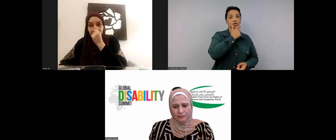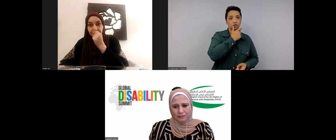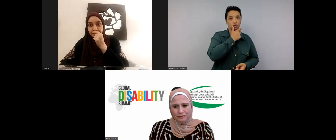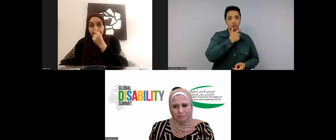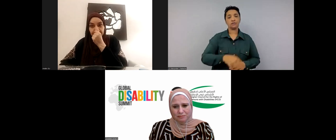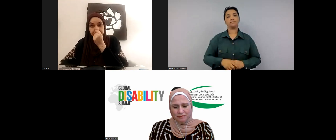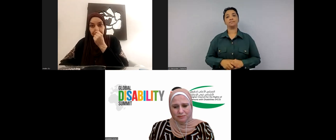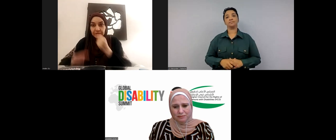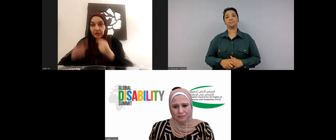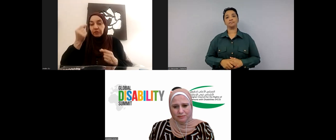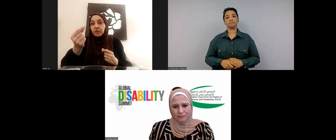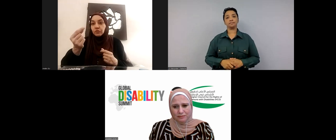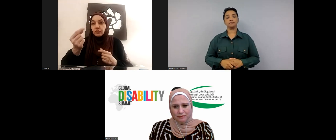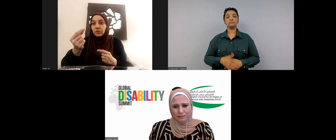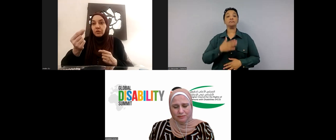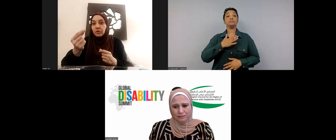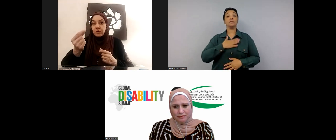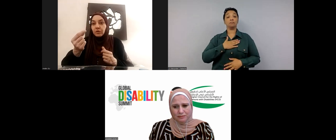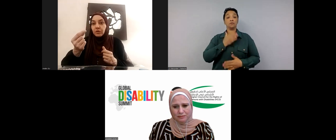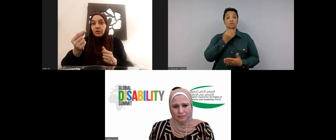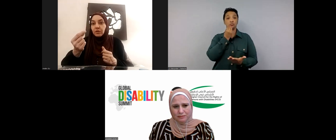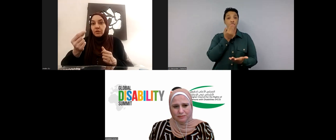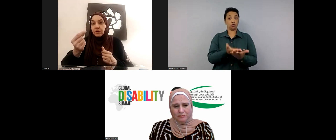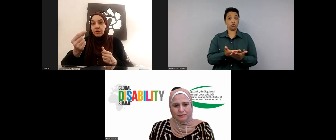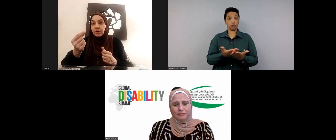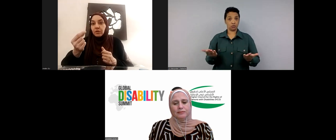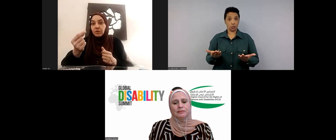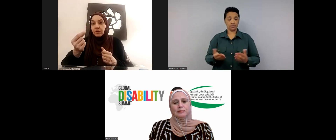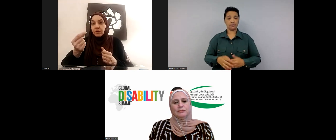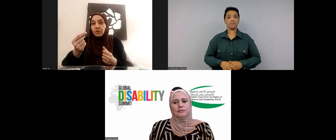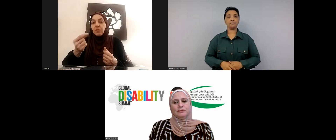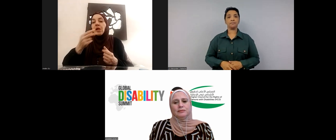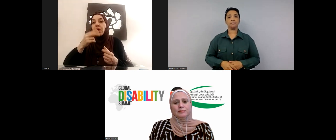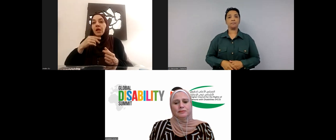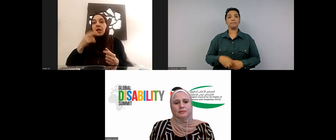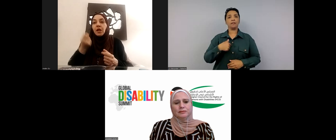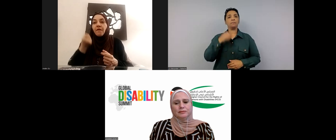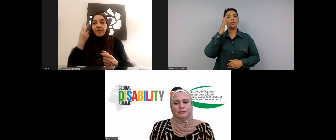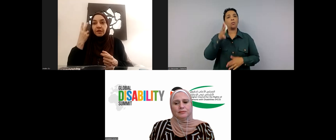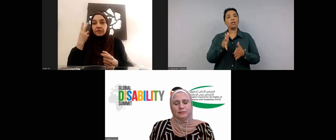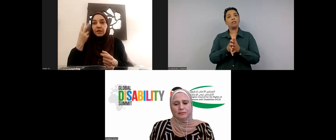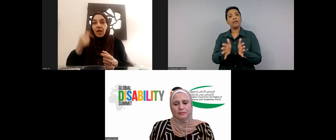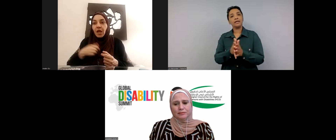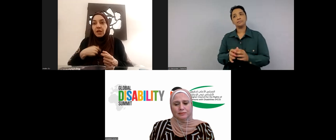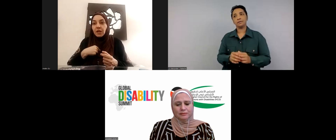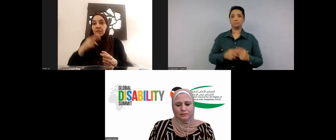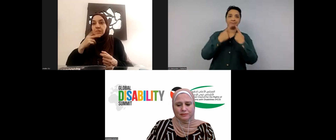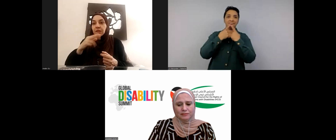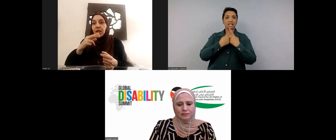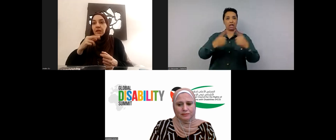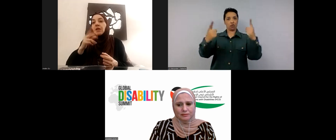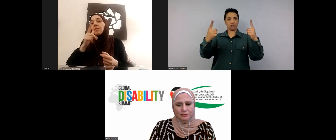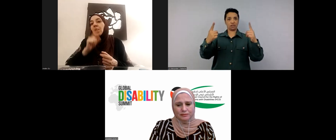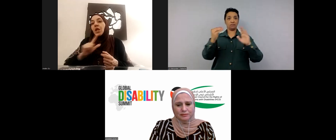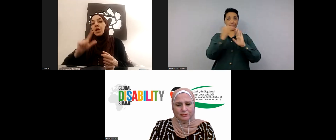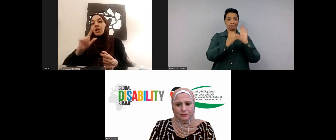diversity. My suggestion is I will speak about the declaration, then immediately I will hand over